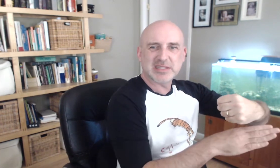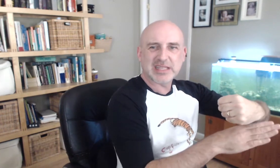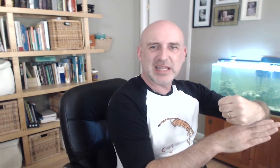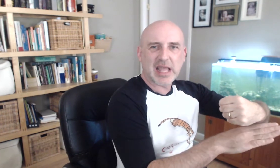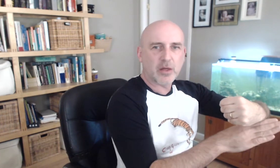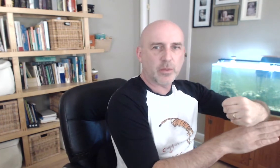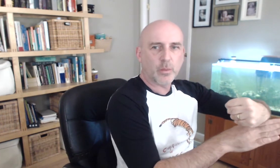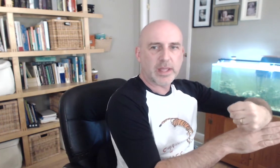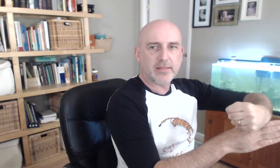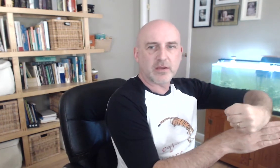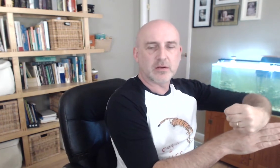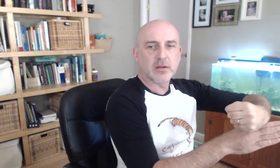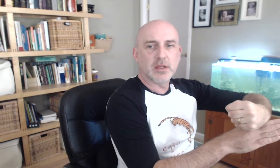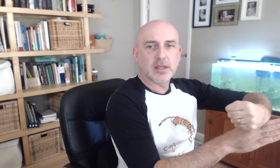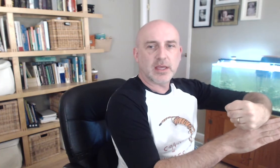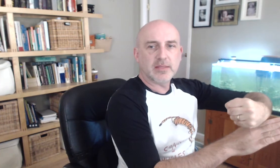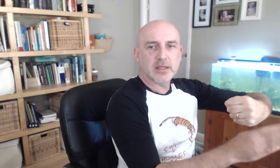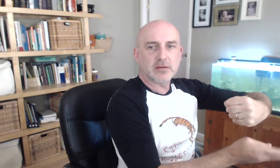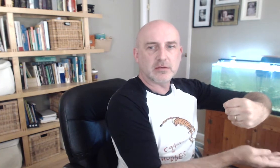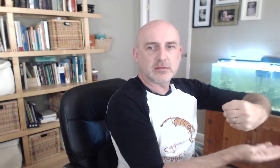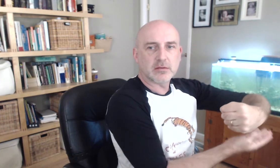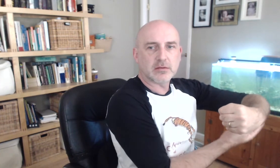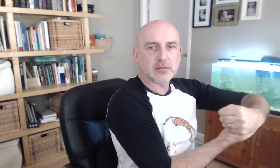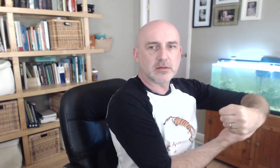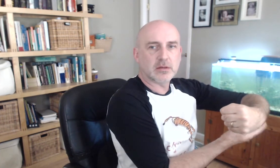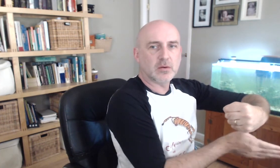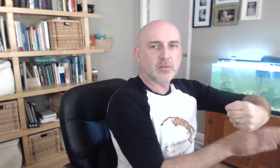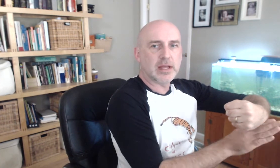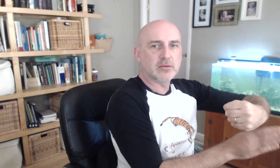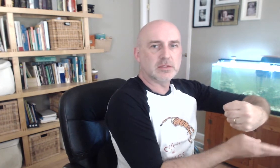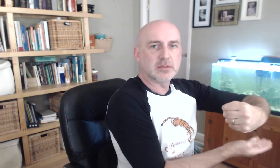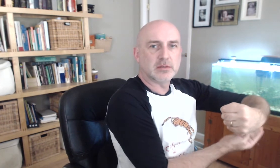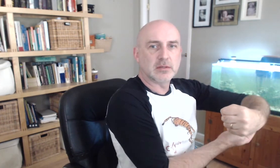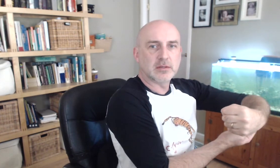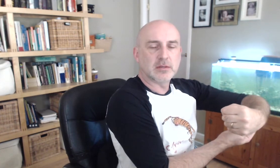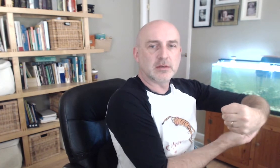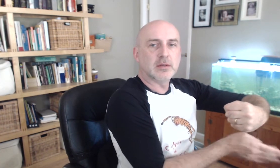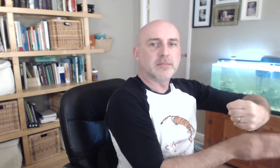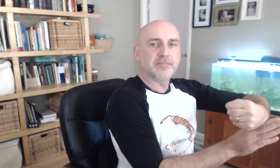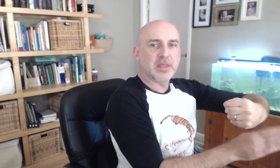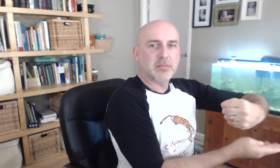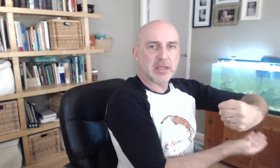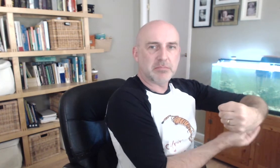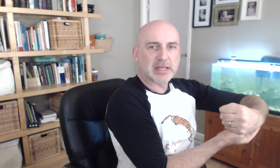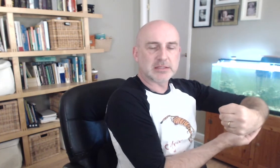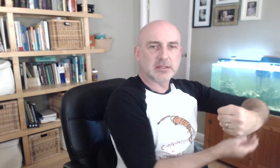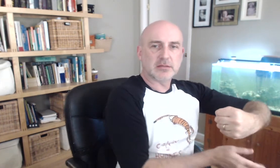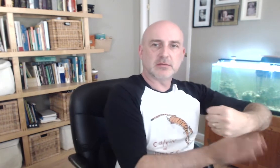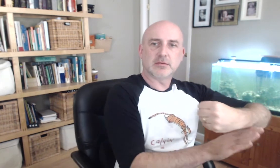kind of out of the way there. And then you're going to go around and make a basket. Okay?